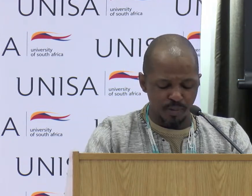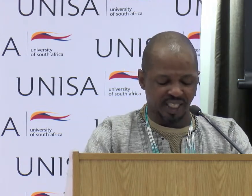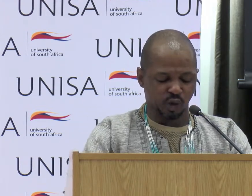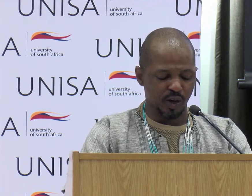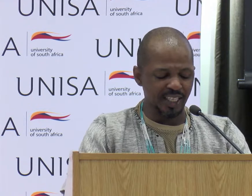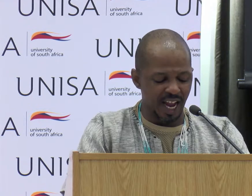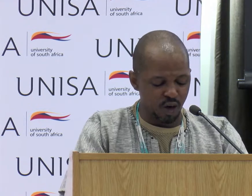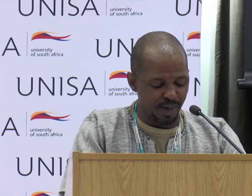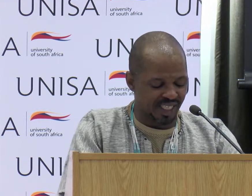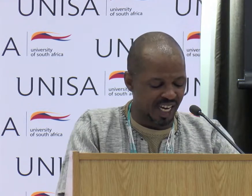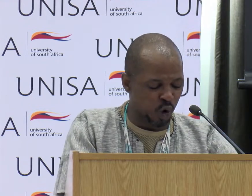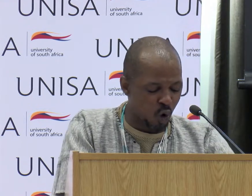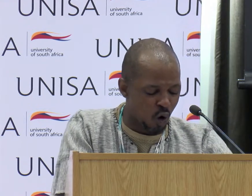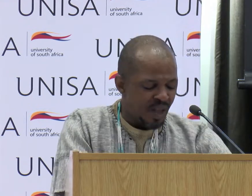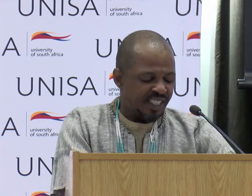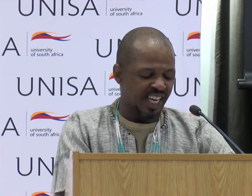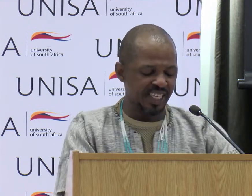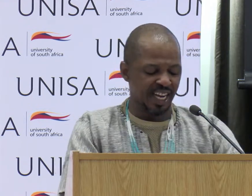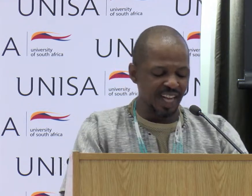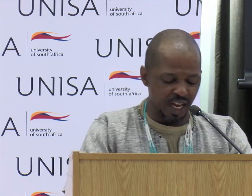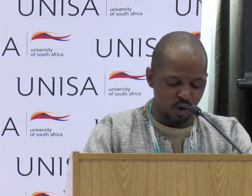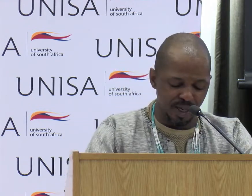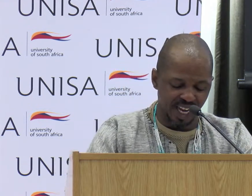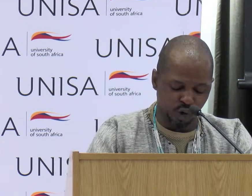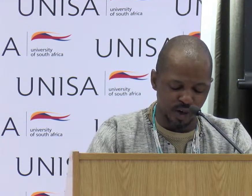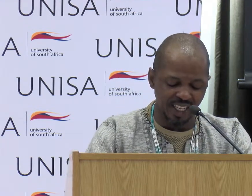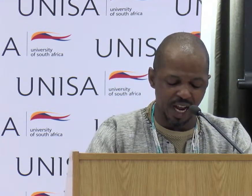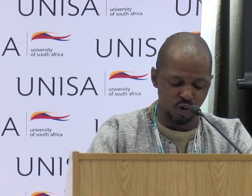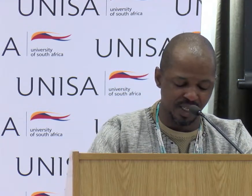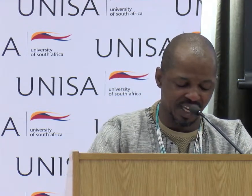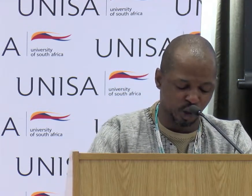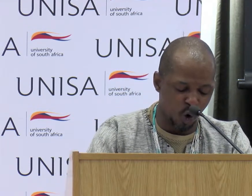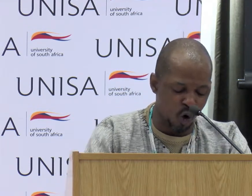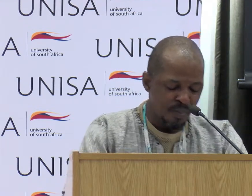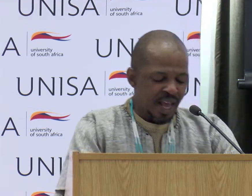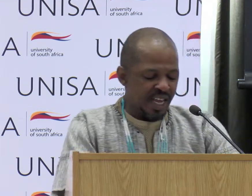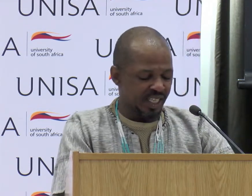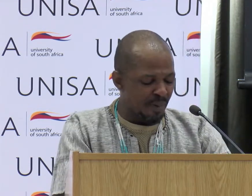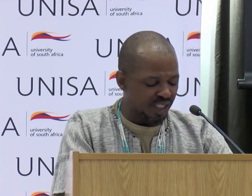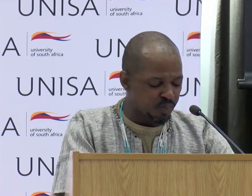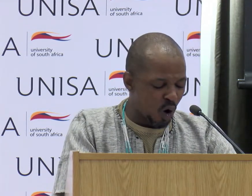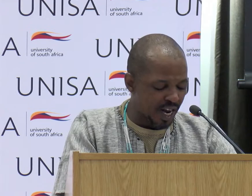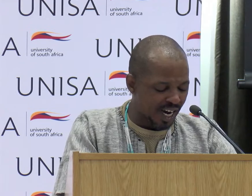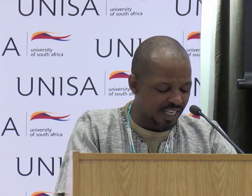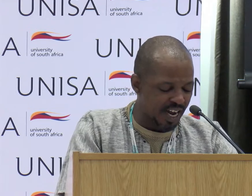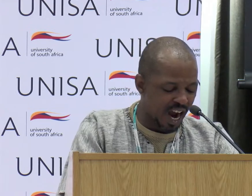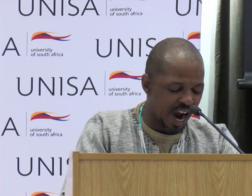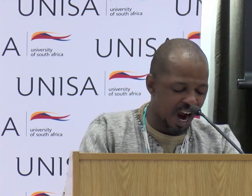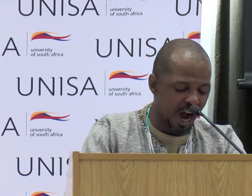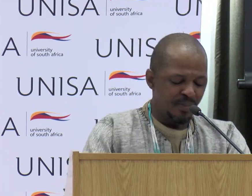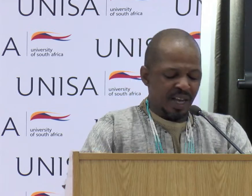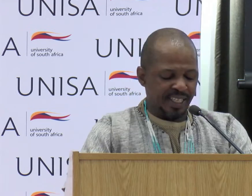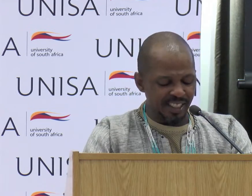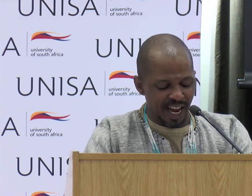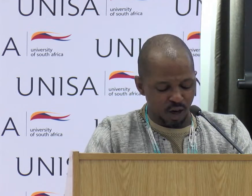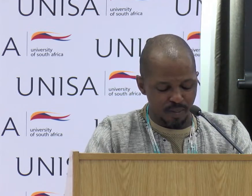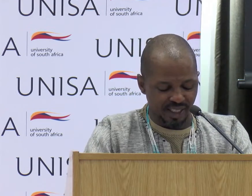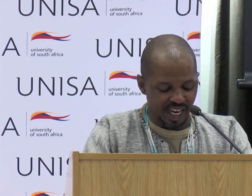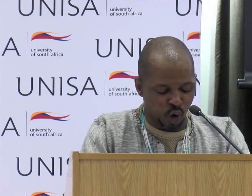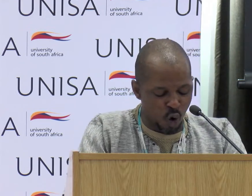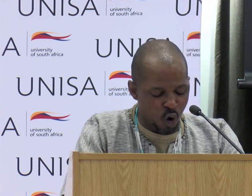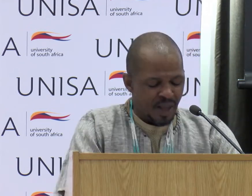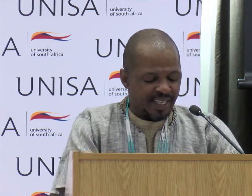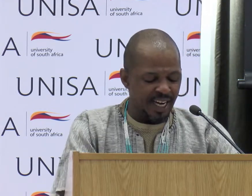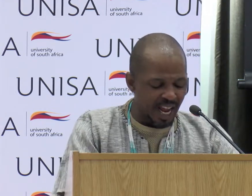ngenxa yeelwimi zethu, ngenxa yeelwimi zethu. Thini ngenxa yeelwimi zethu, ngenxa yeelwimi zethu. Ingaba sibonakali na ngenxa